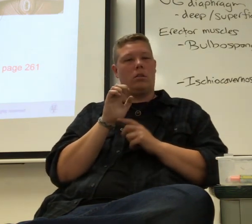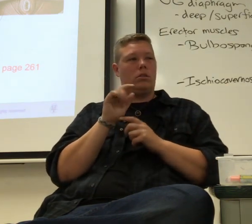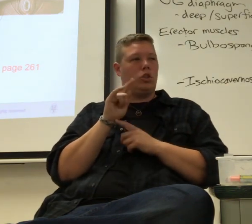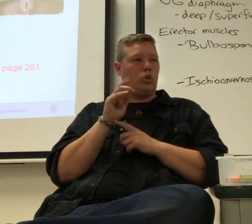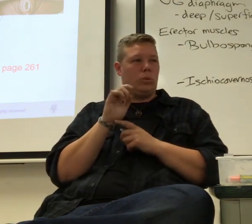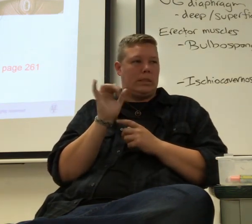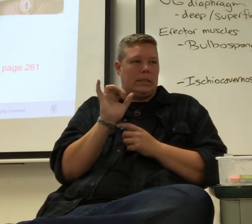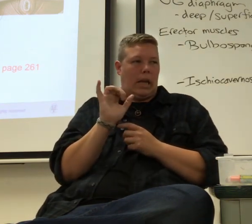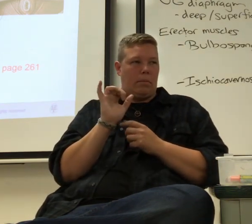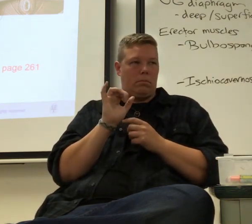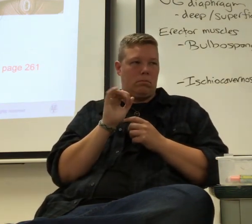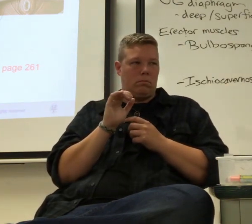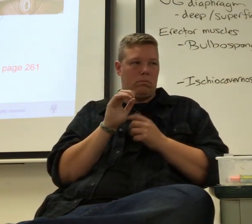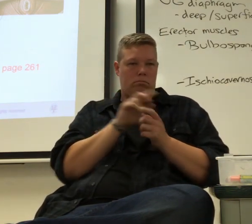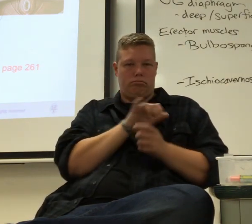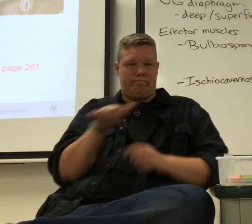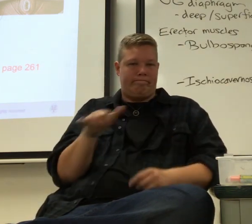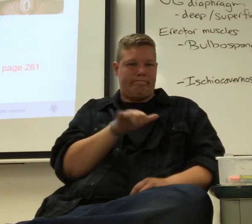difference.